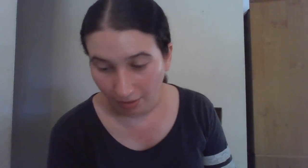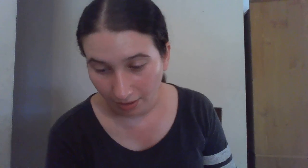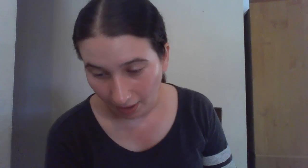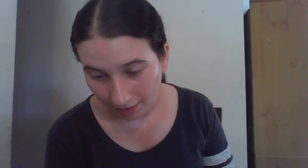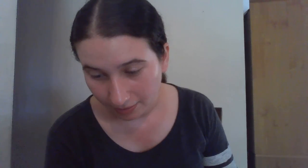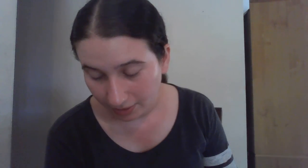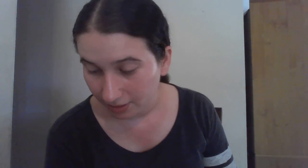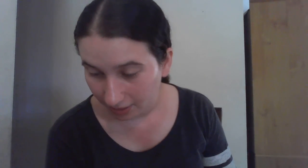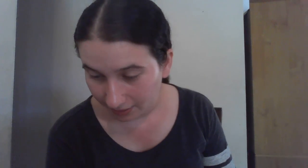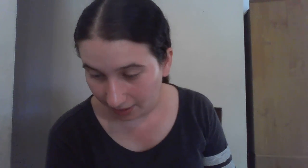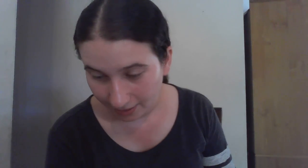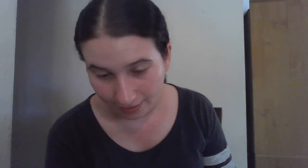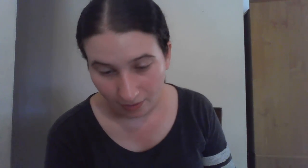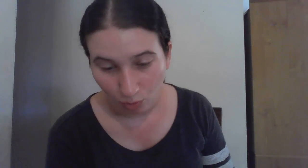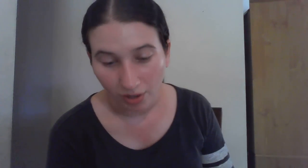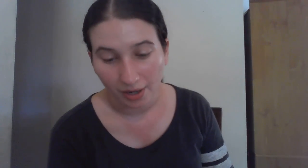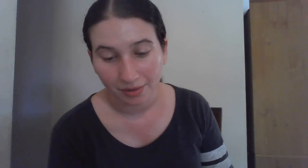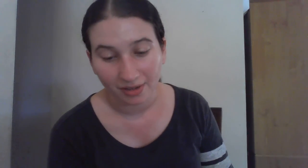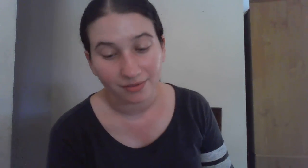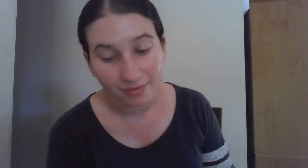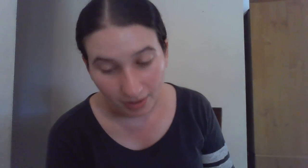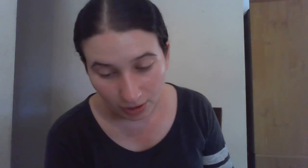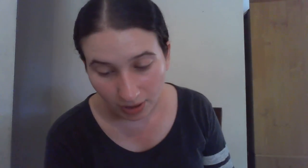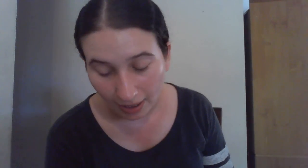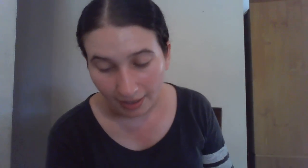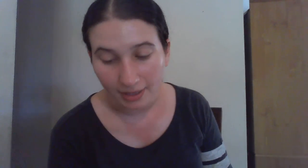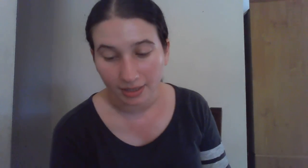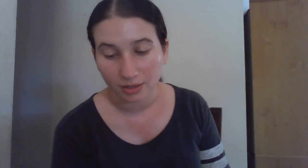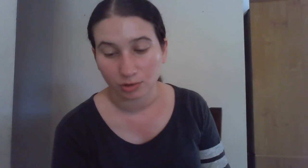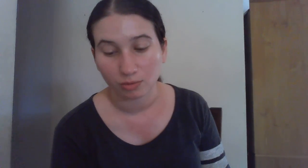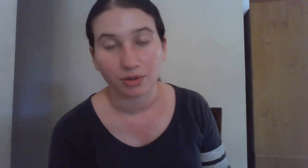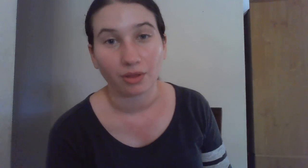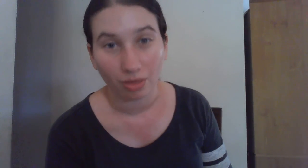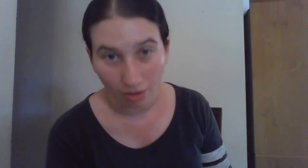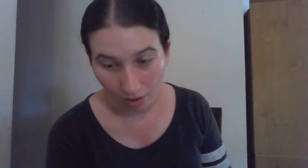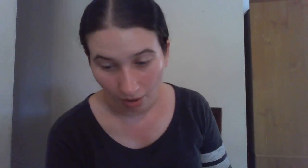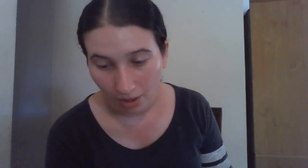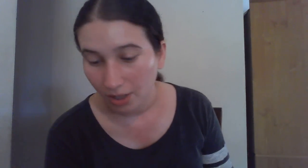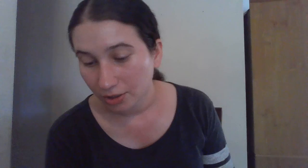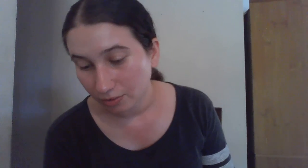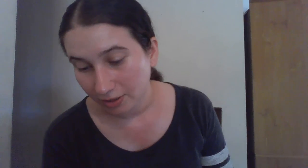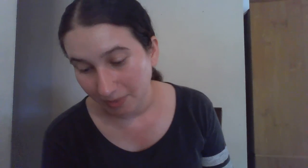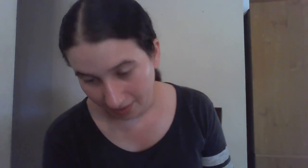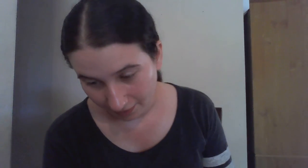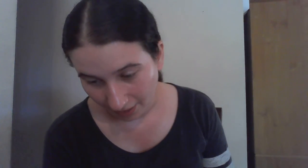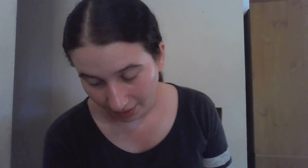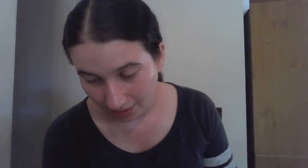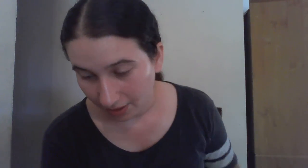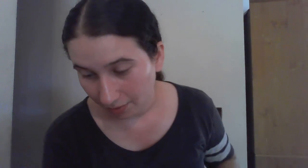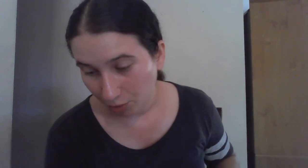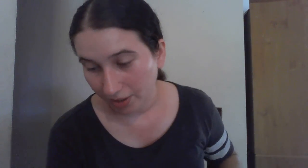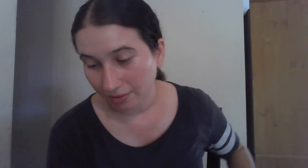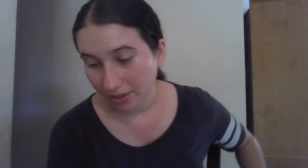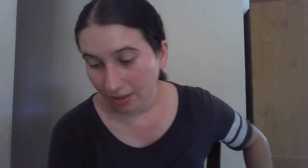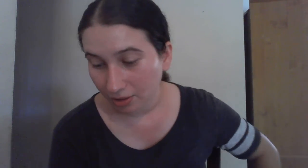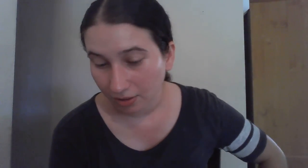with nouns. In these cases, the pronoun can function like the English word the to specify. The pronoun can occur